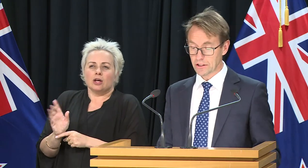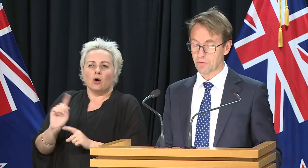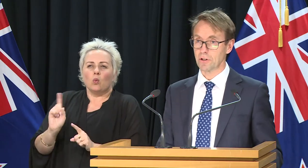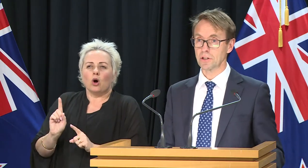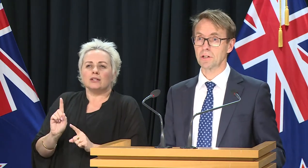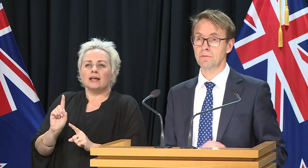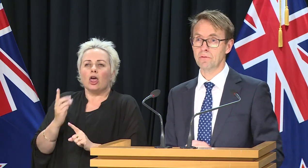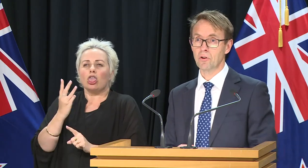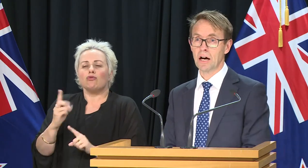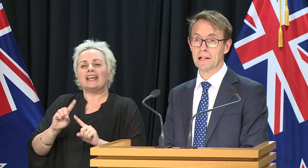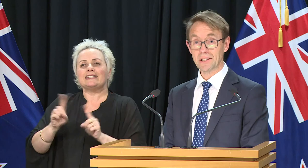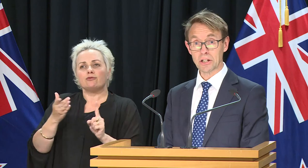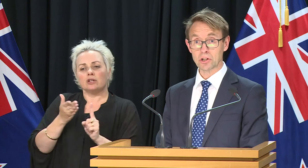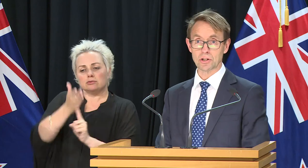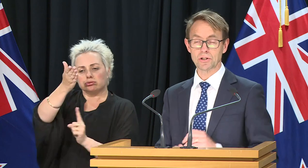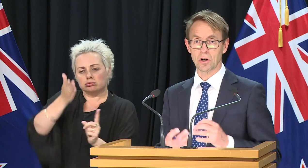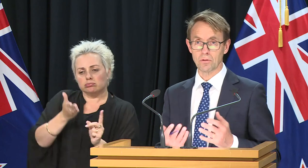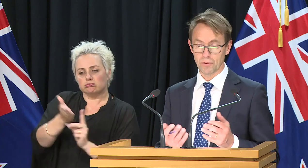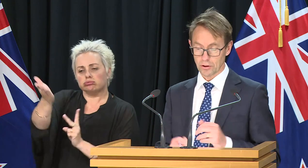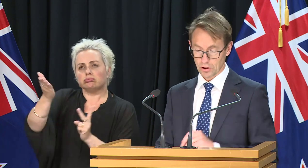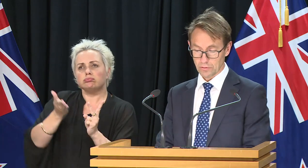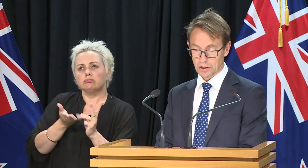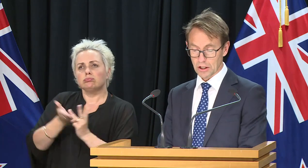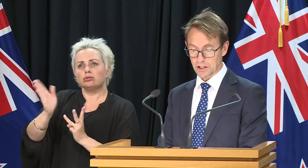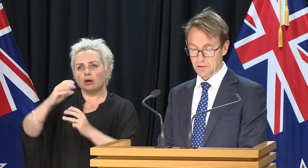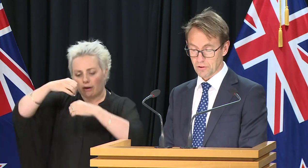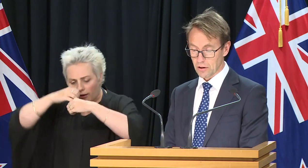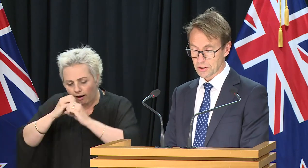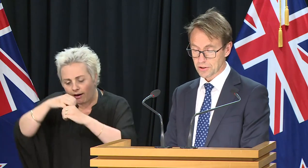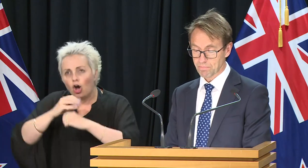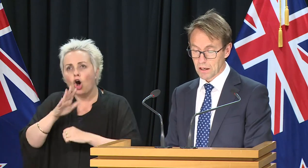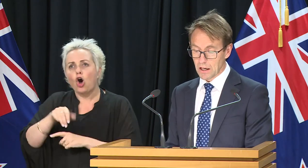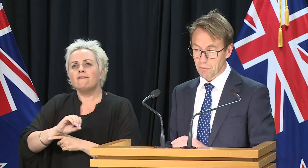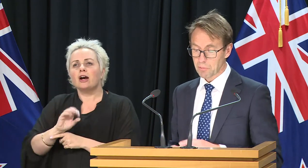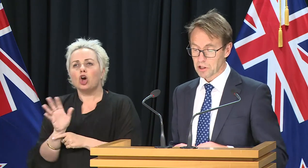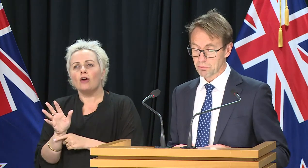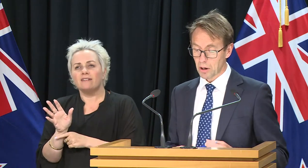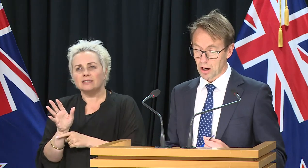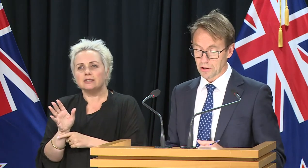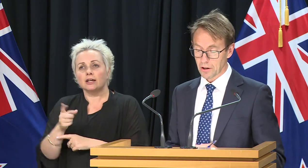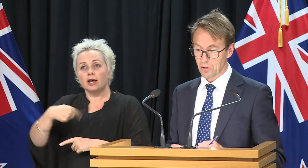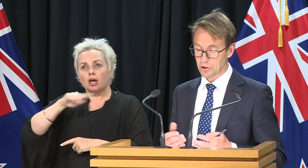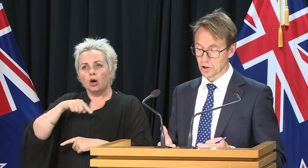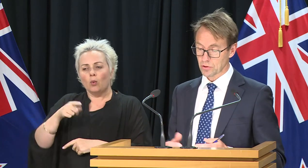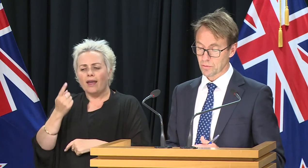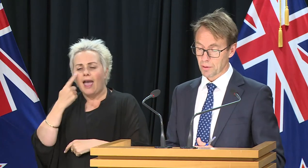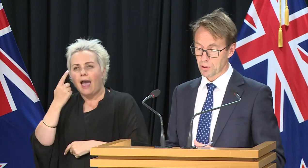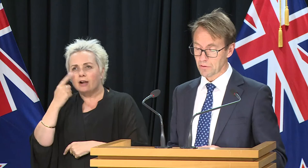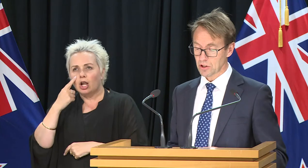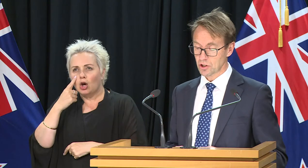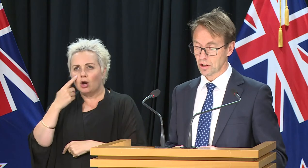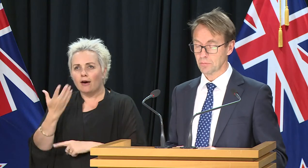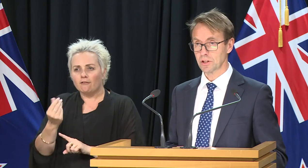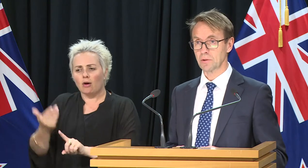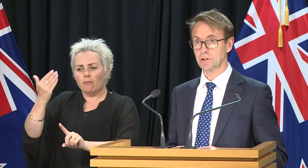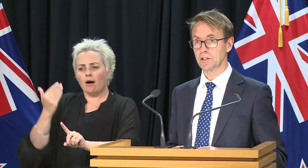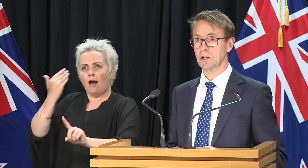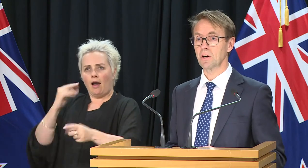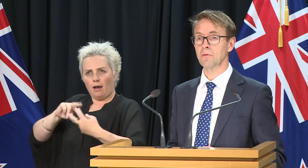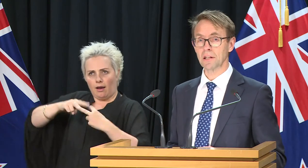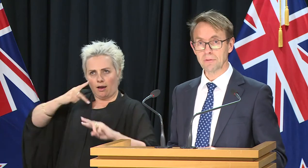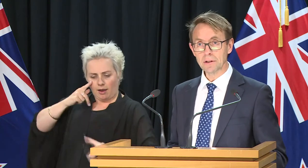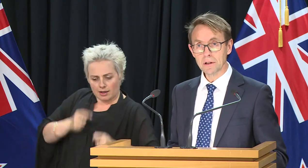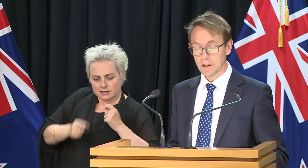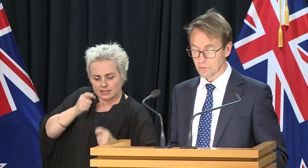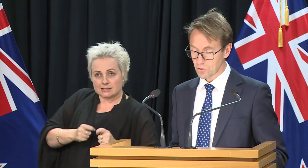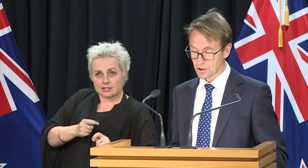3 different lineages of the COVID-19 virus. And when we combine the results from the previous genome sequencing